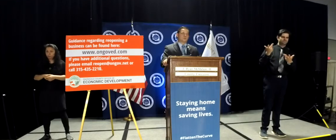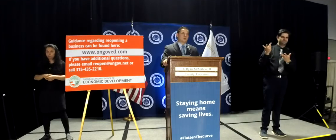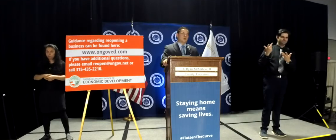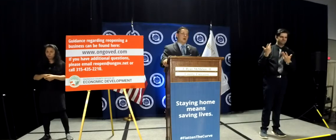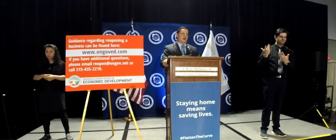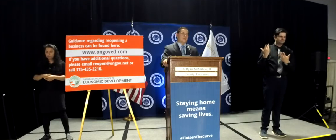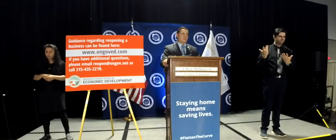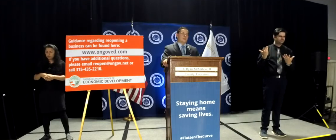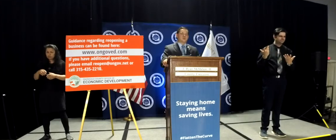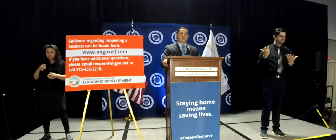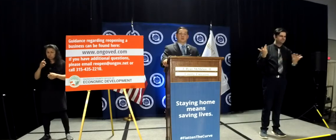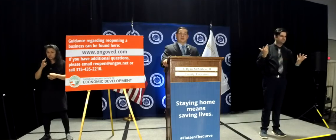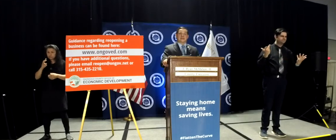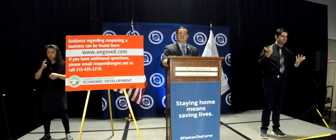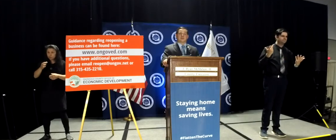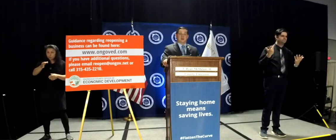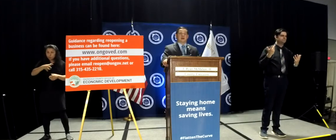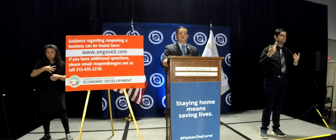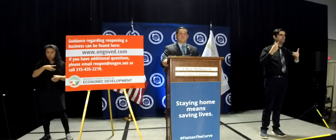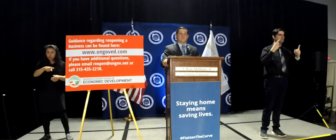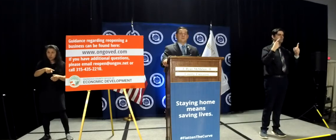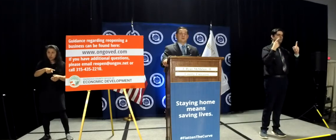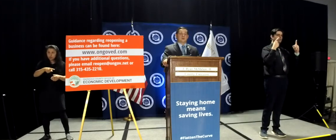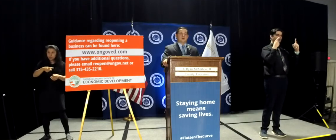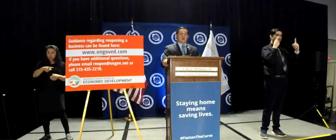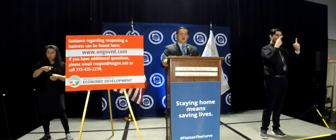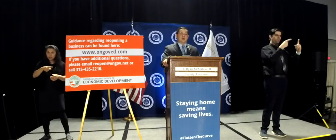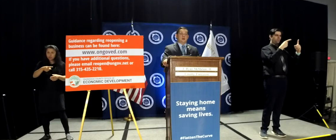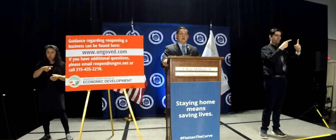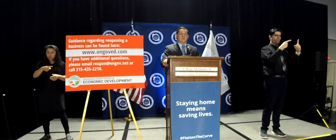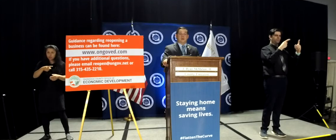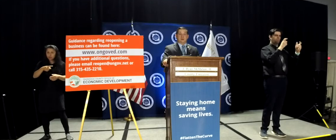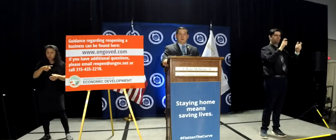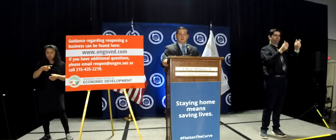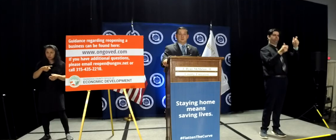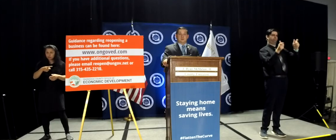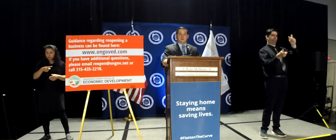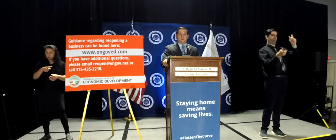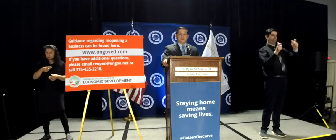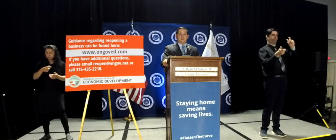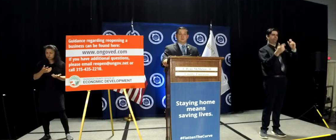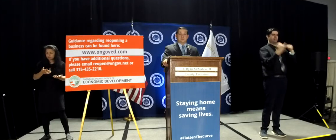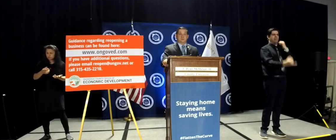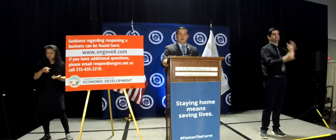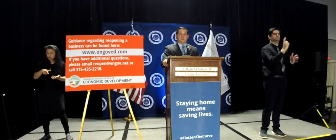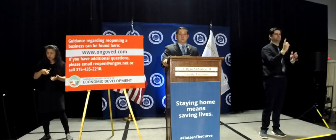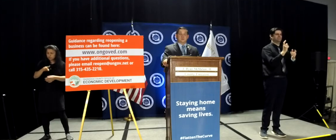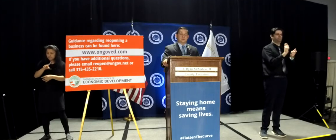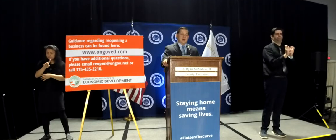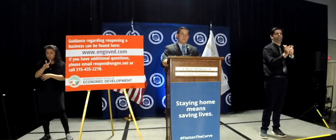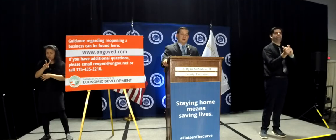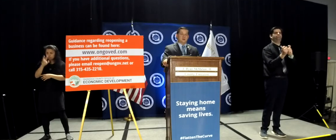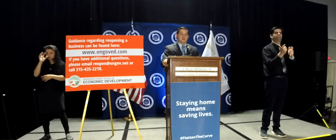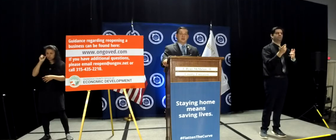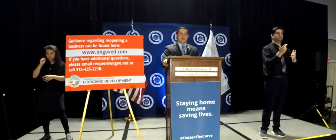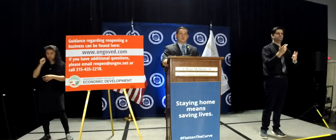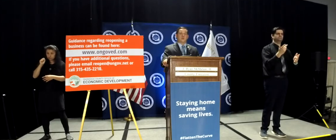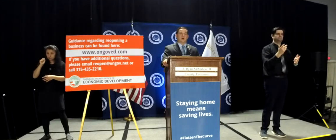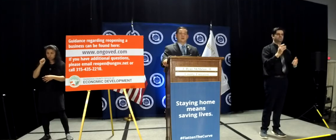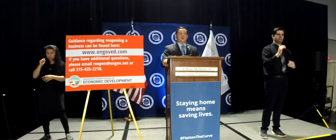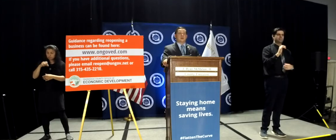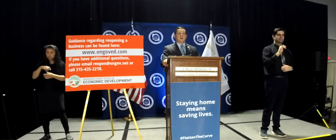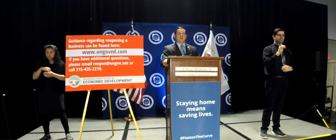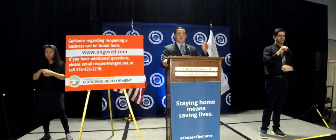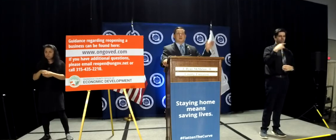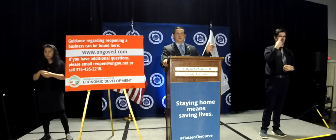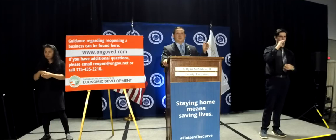moved. That's what it looked like at 7 o'clock. At midnight, after I talked to Jim Alatras, I had a better understanding of